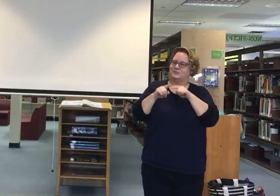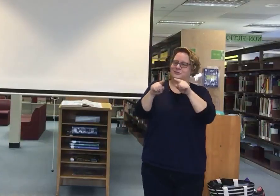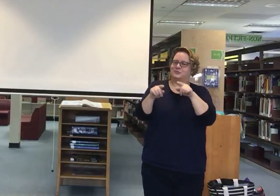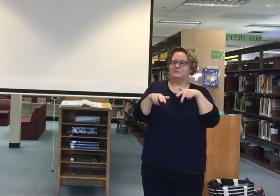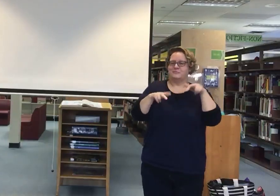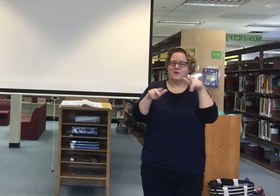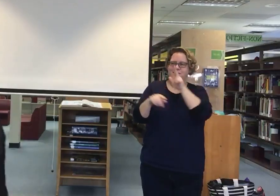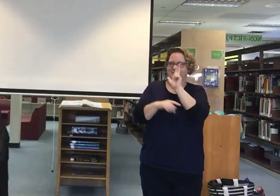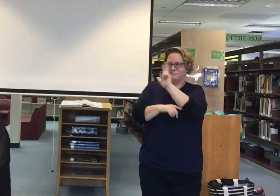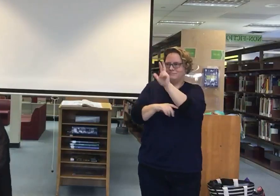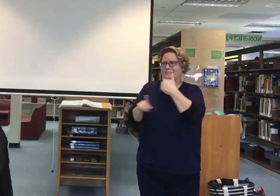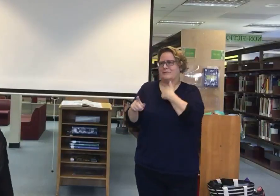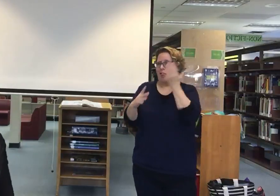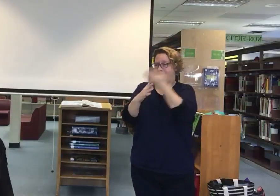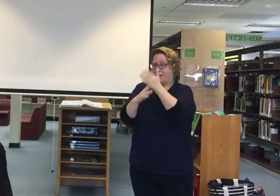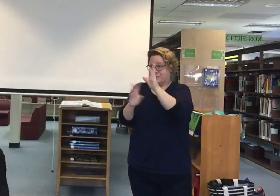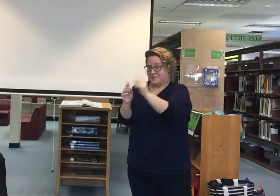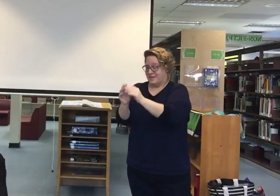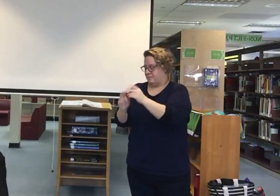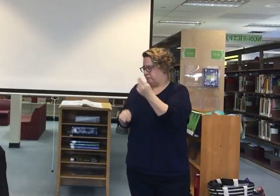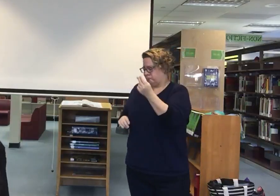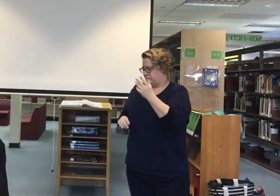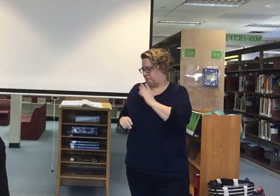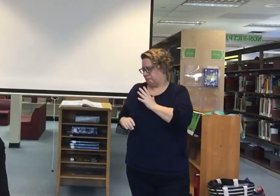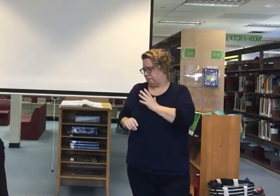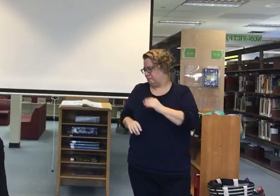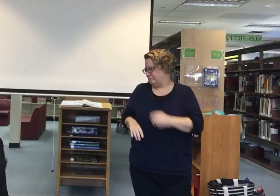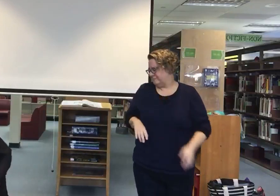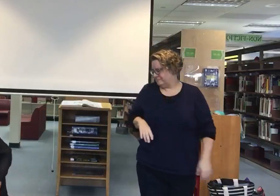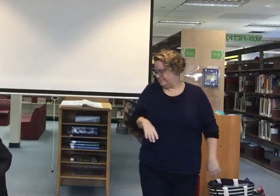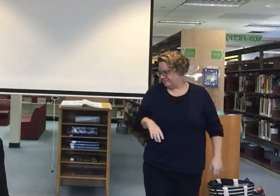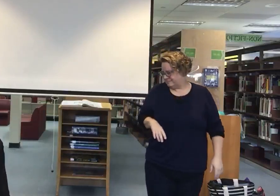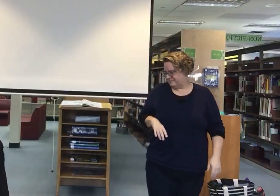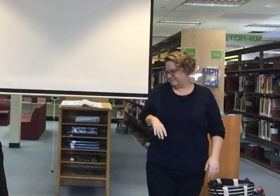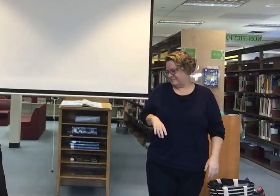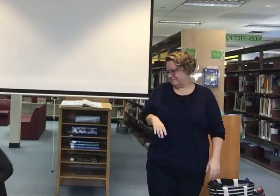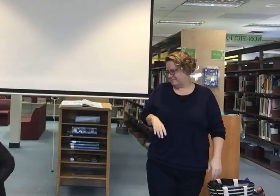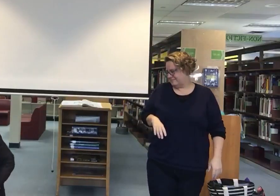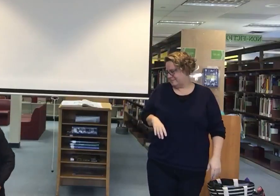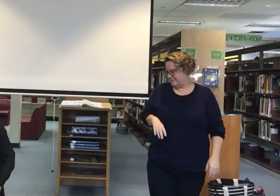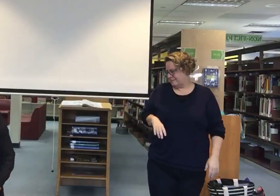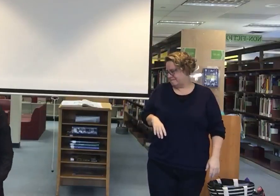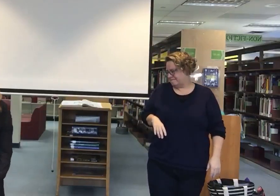Sorry, thanks guys. Did I interrupt your meeting? Okay. Okay.